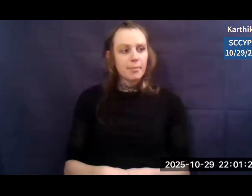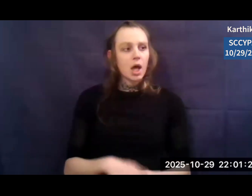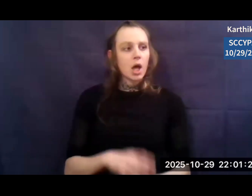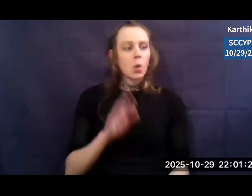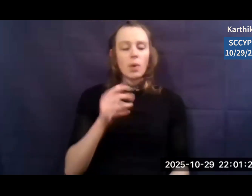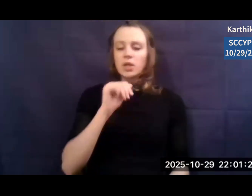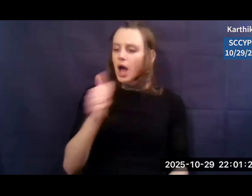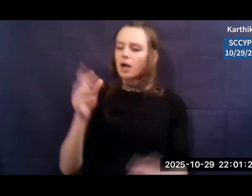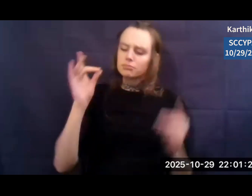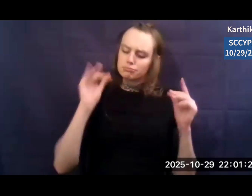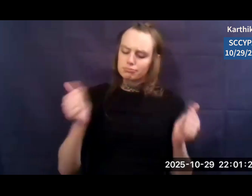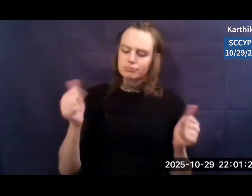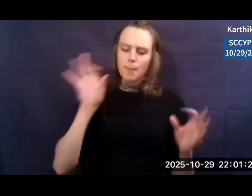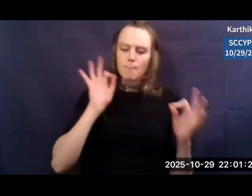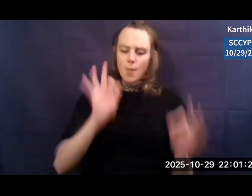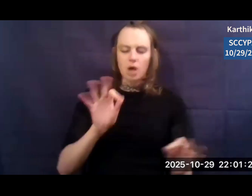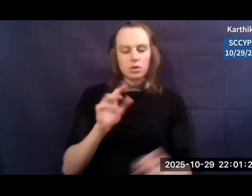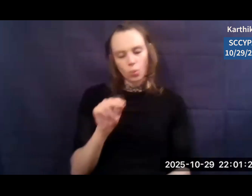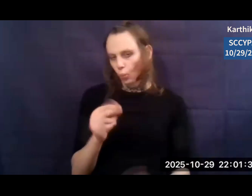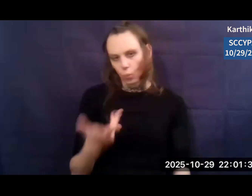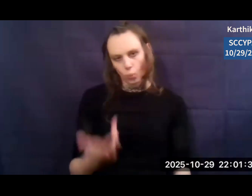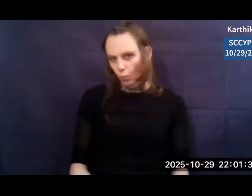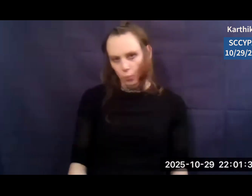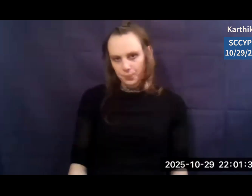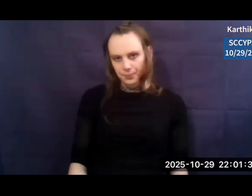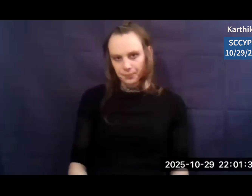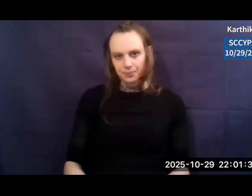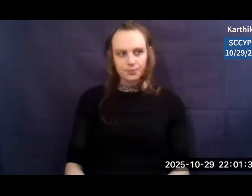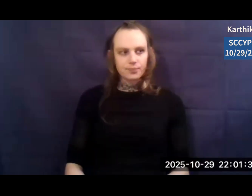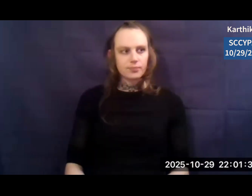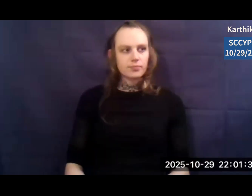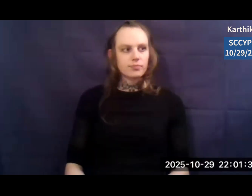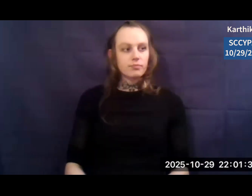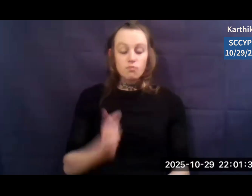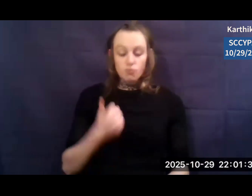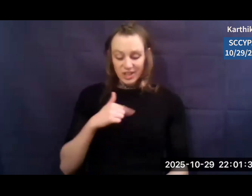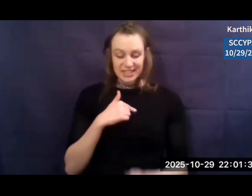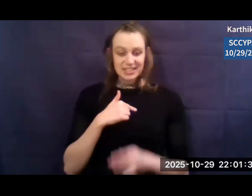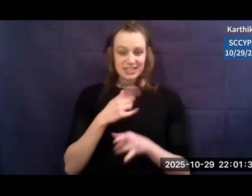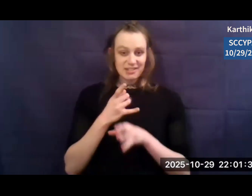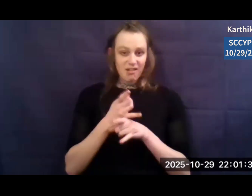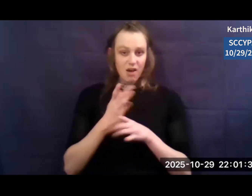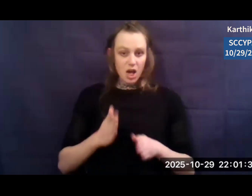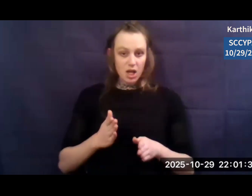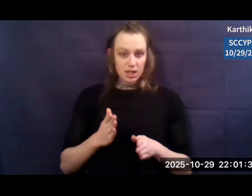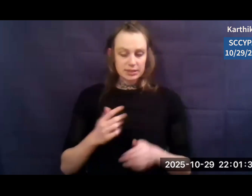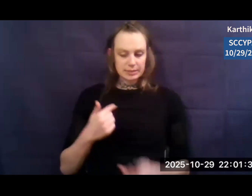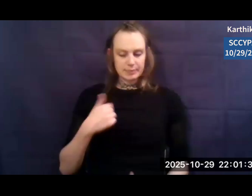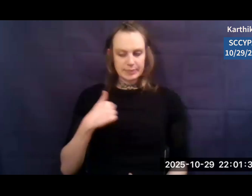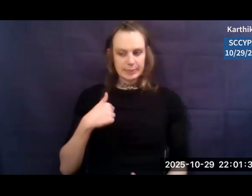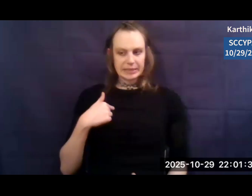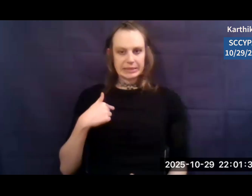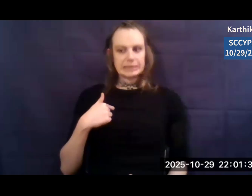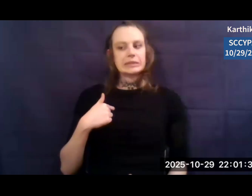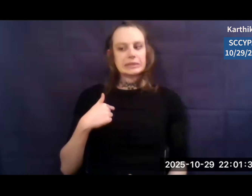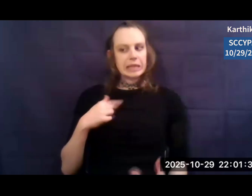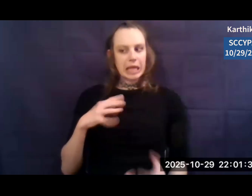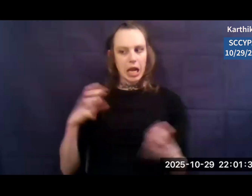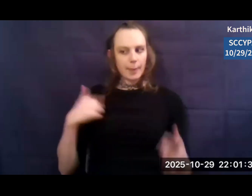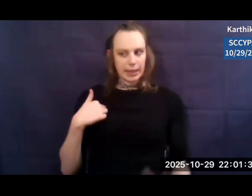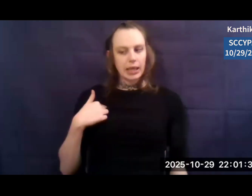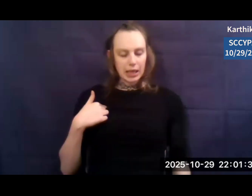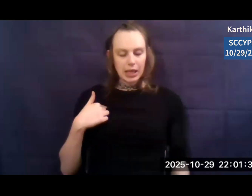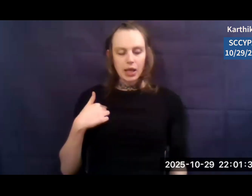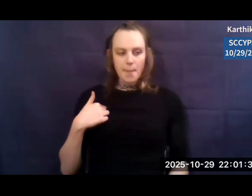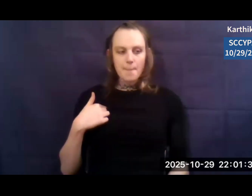it. Um, for us alcoholics, myself especially, I've found like